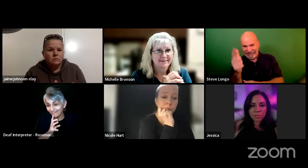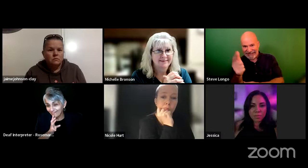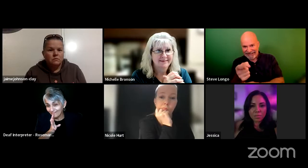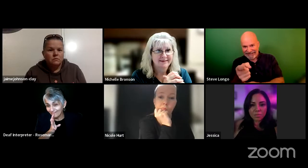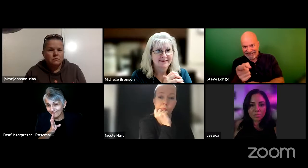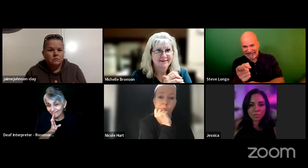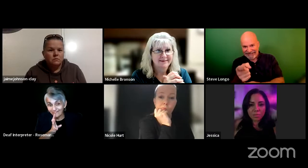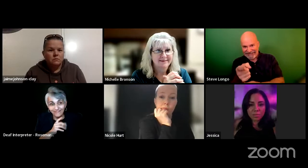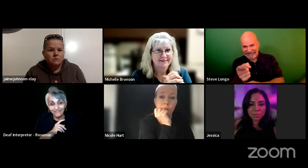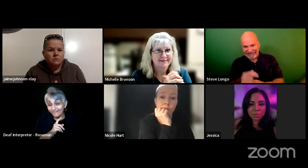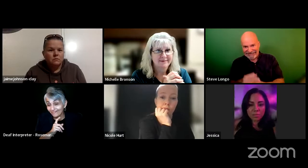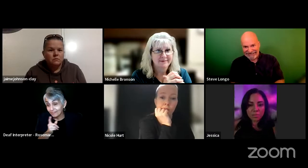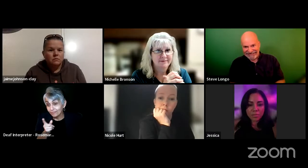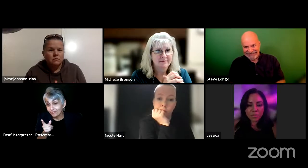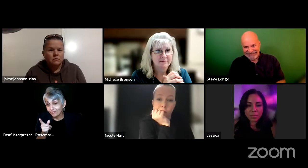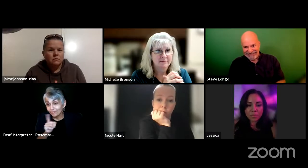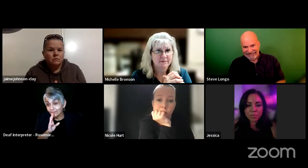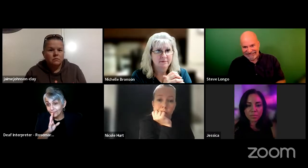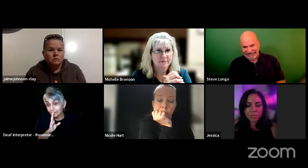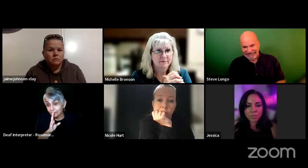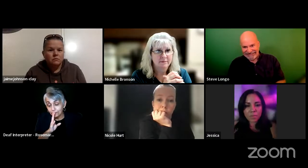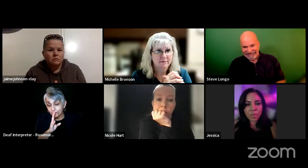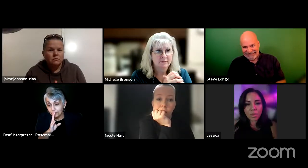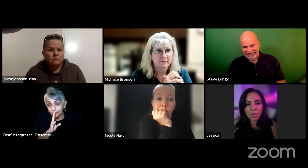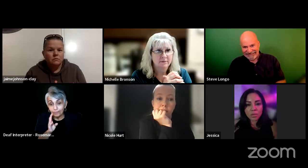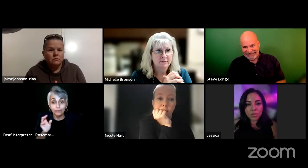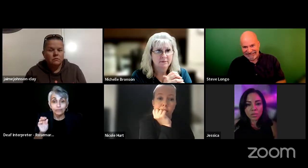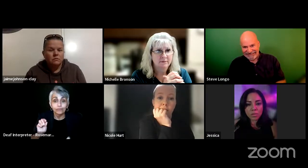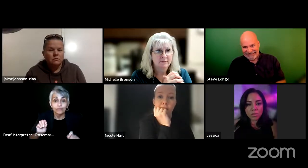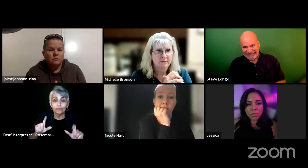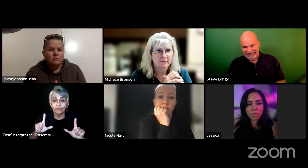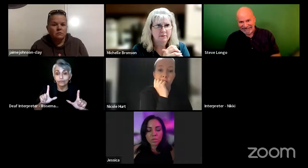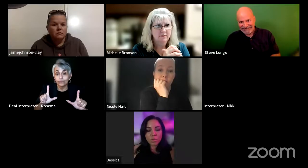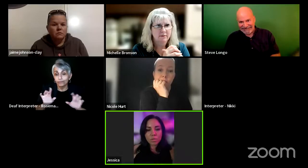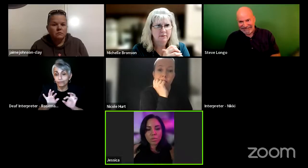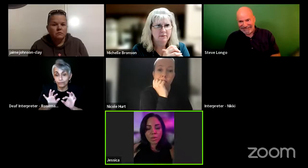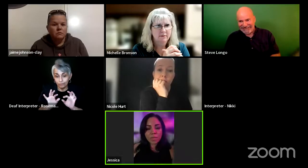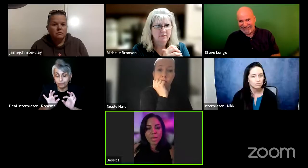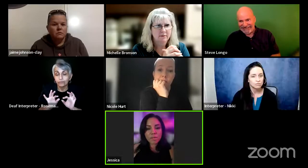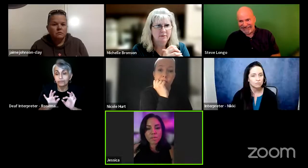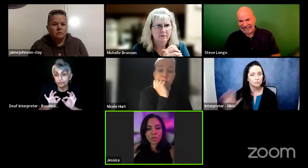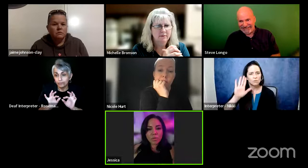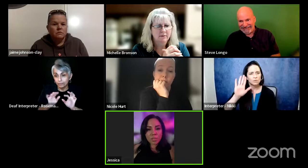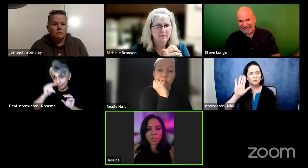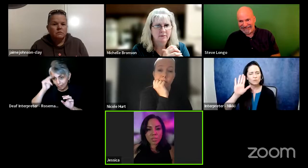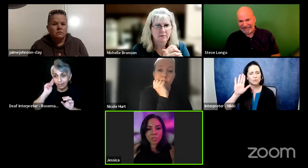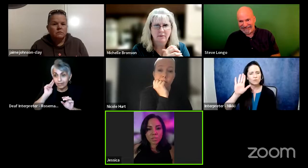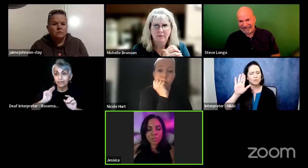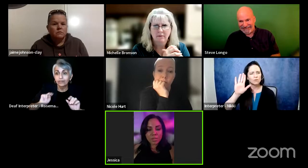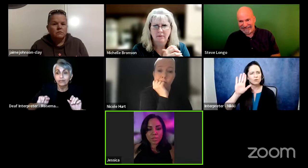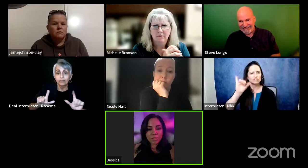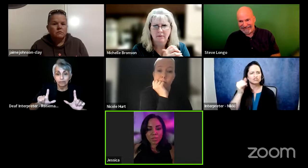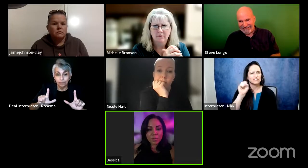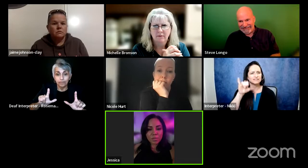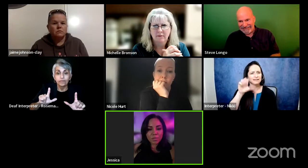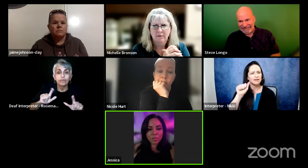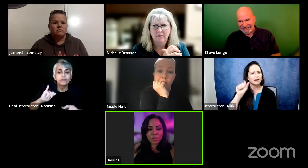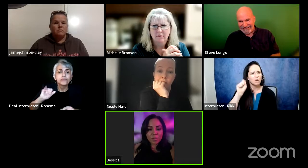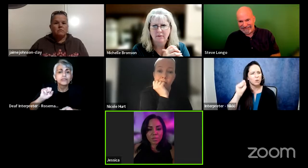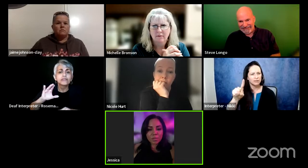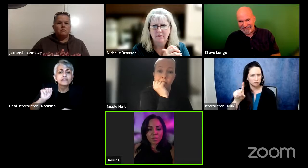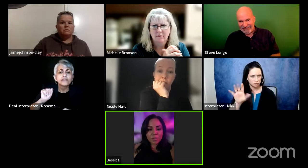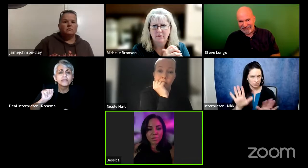Now that's open to Jessica or Nicole. We need a second. So I was going to ask, I have a question.